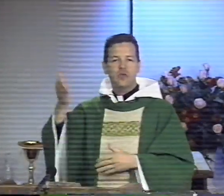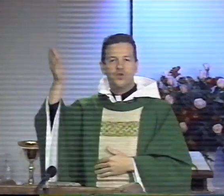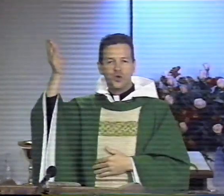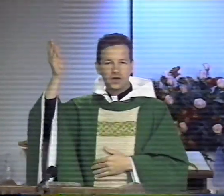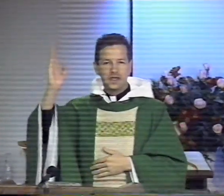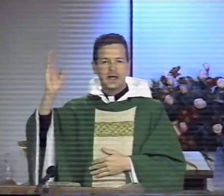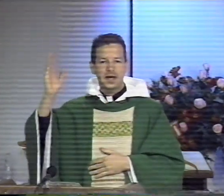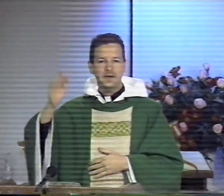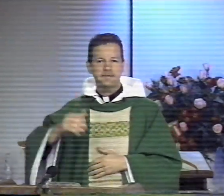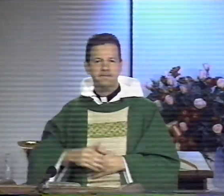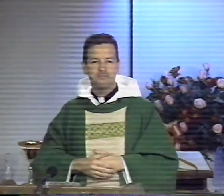Savior God.